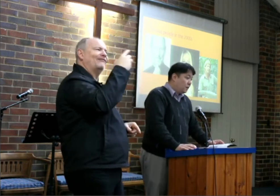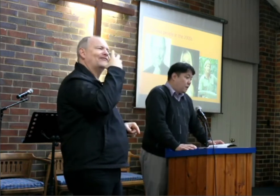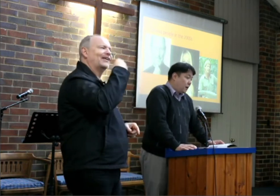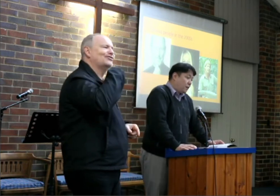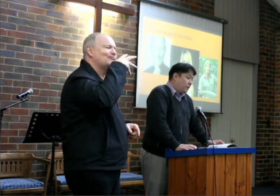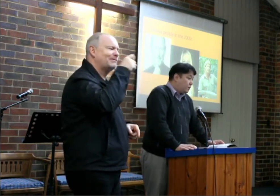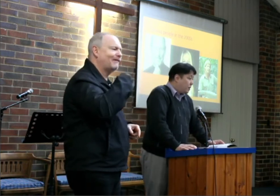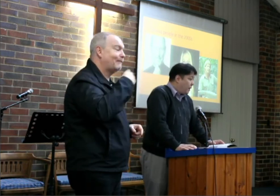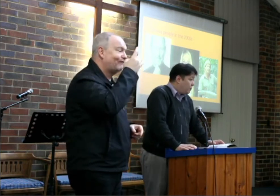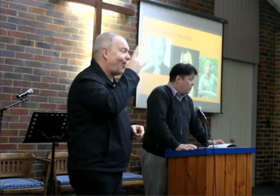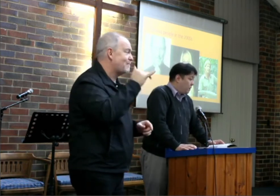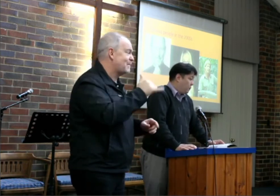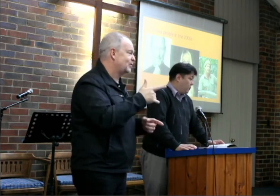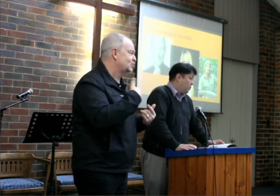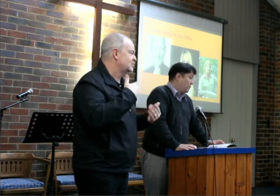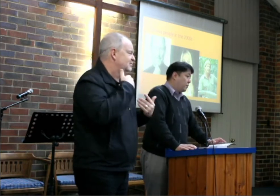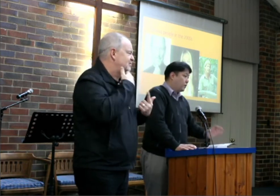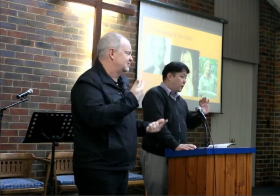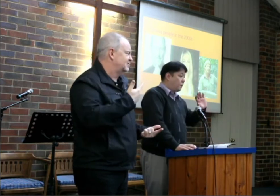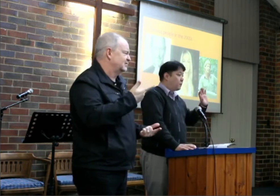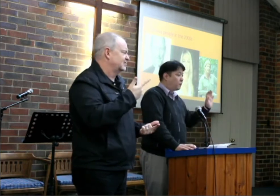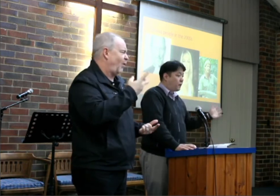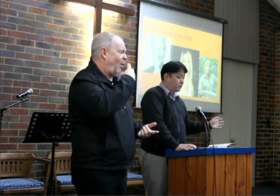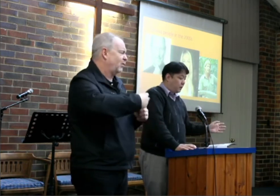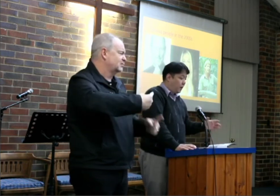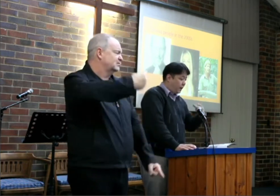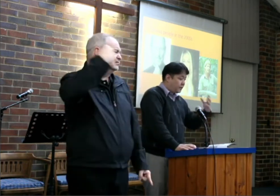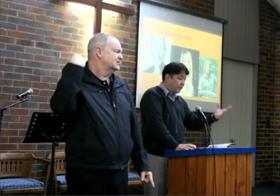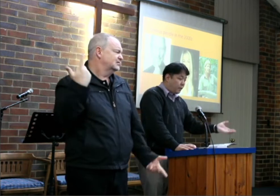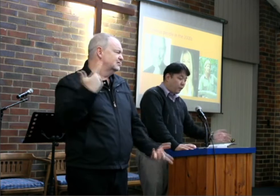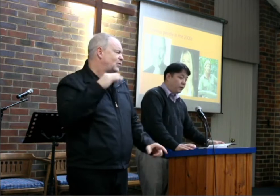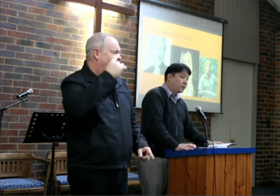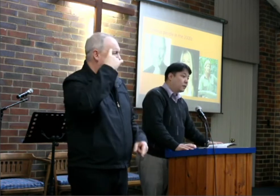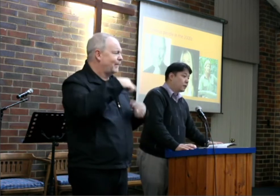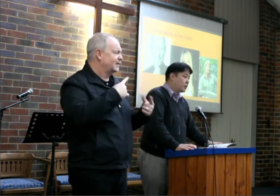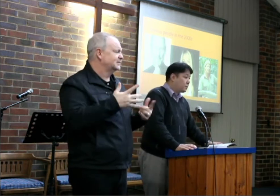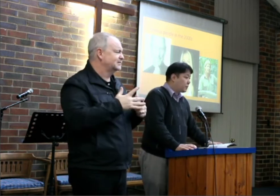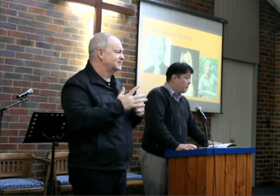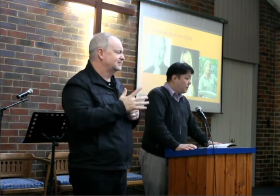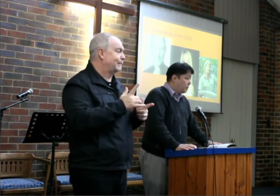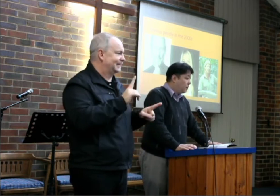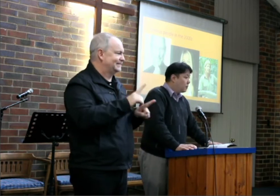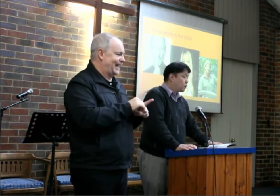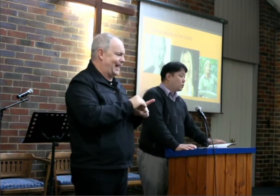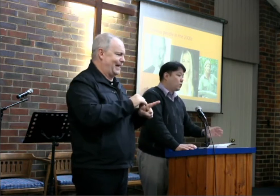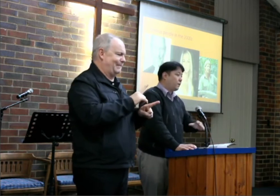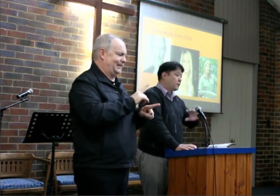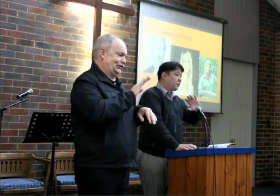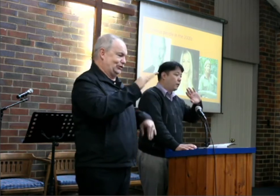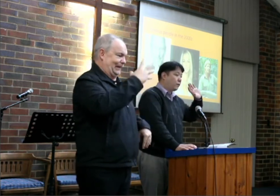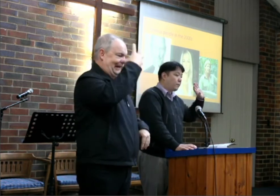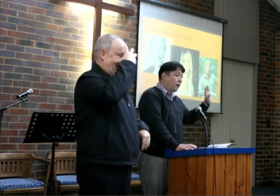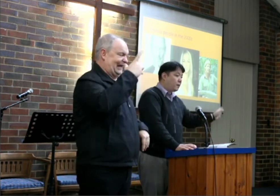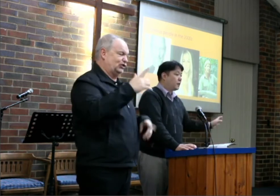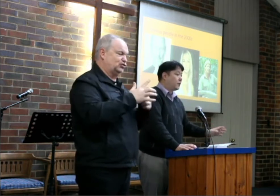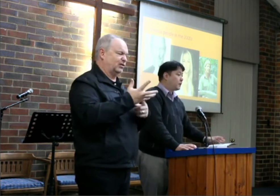right? It doesn't really matter to them anymore because they are people of the past. And the same way, the Egyptian king saw Joseph as something